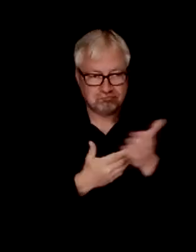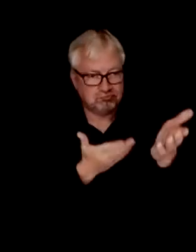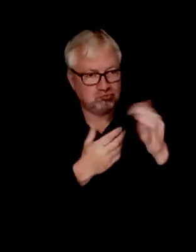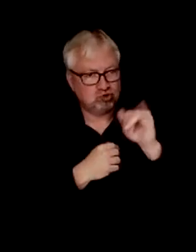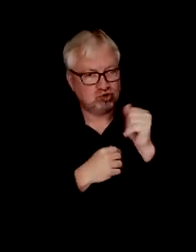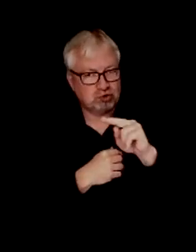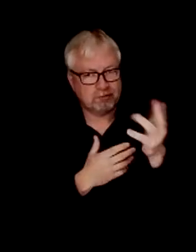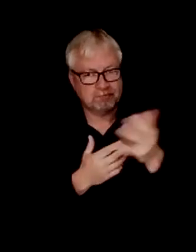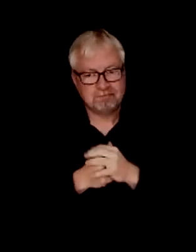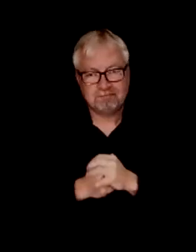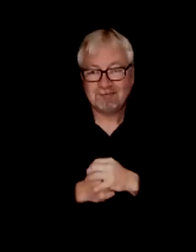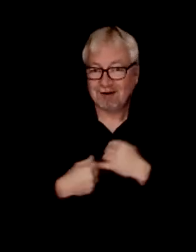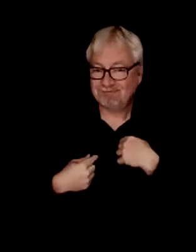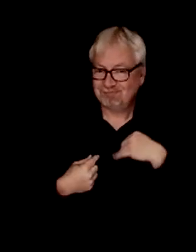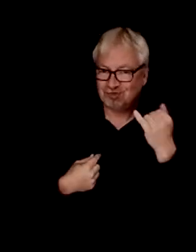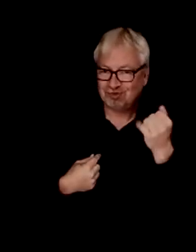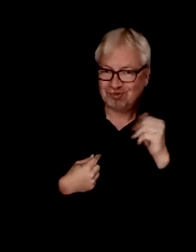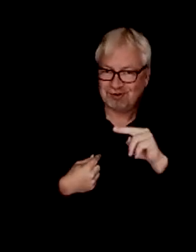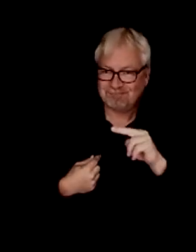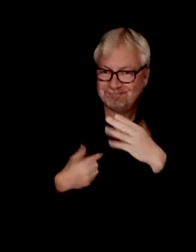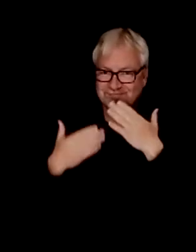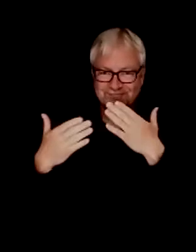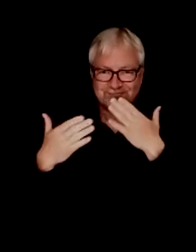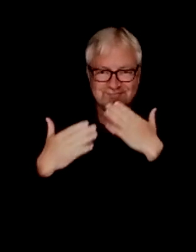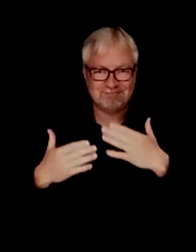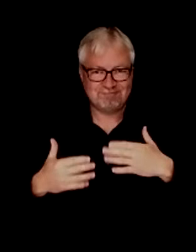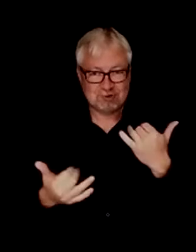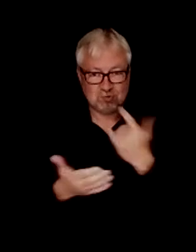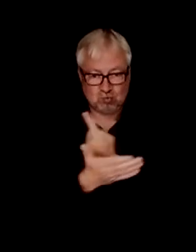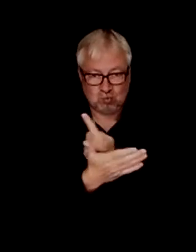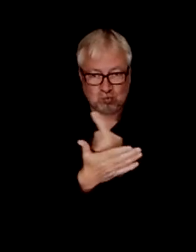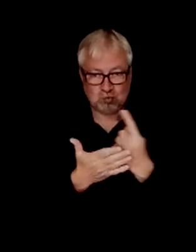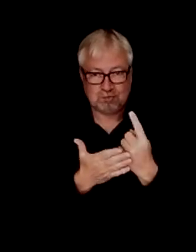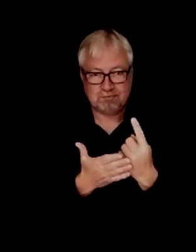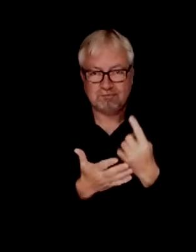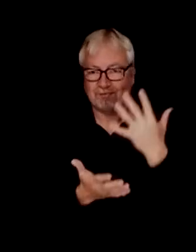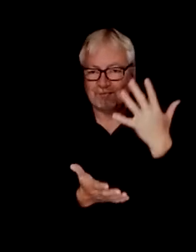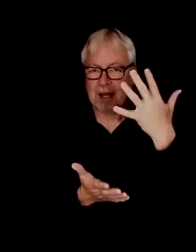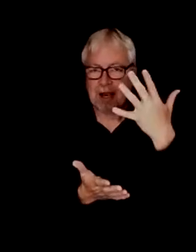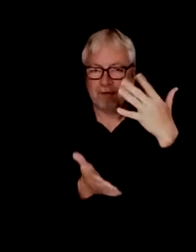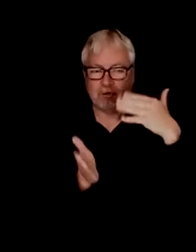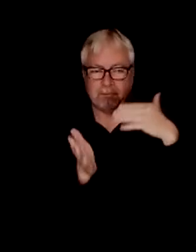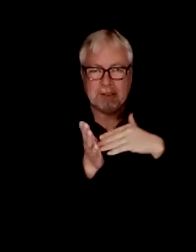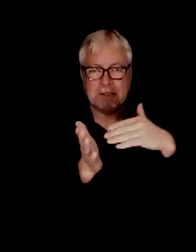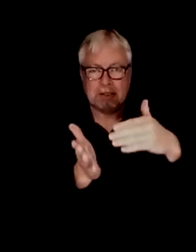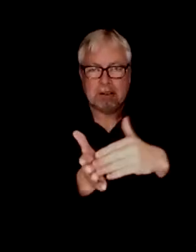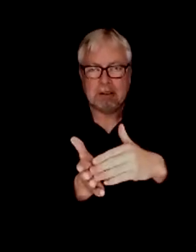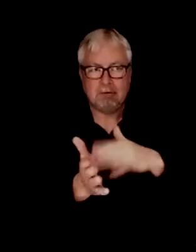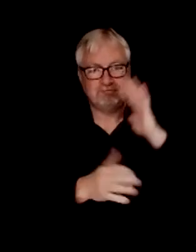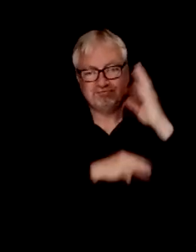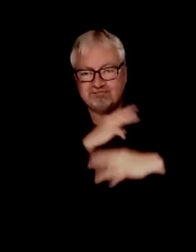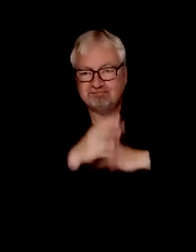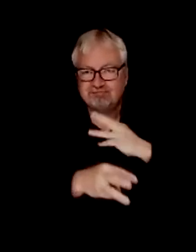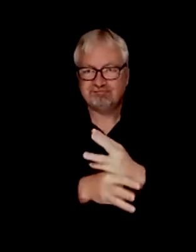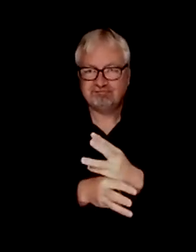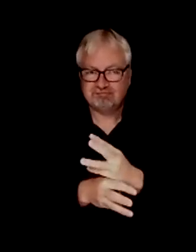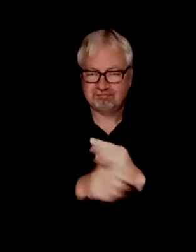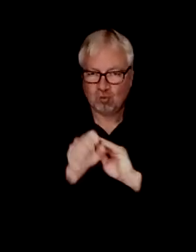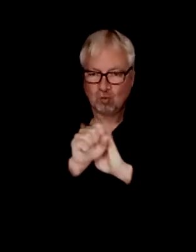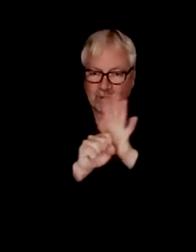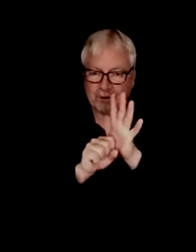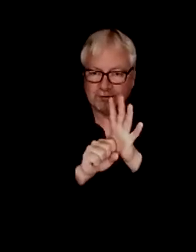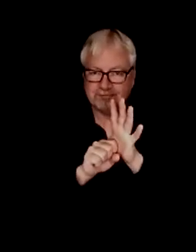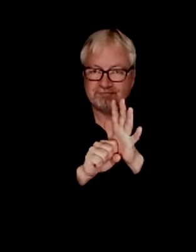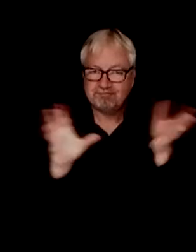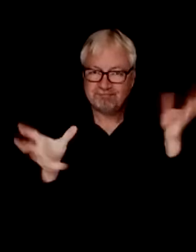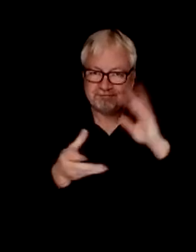an additional 5 million cases of COVID-19 around the world. The cumulative total is now almost 144